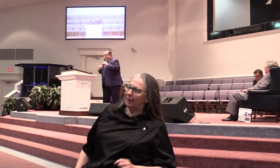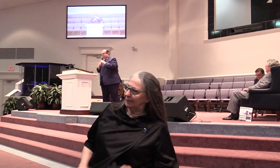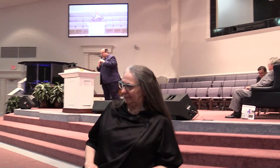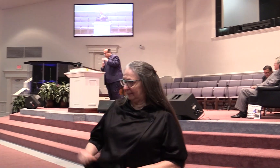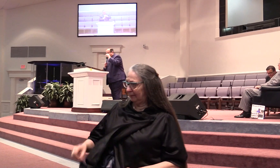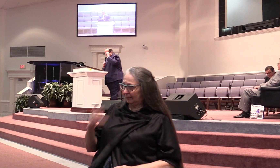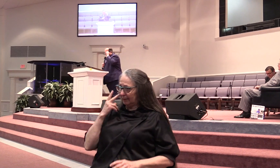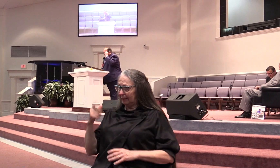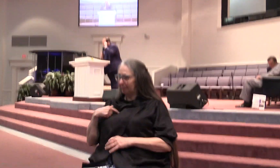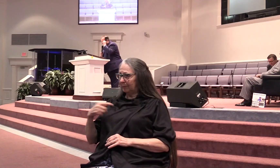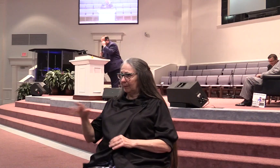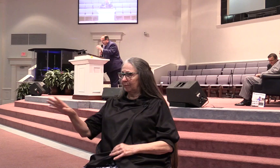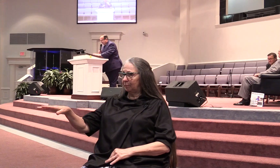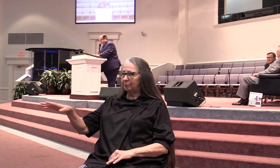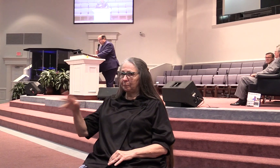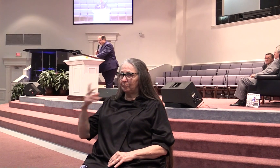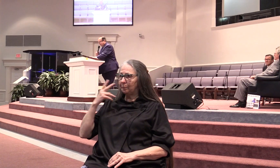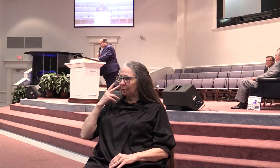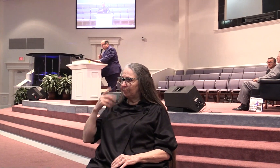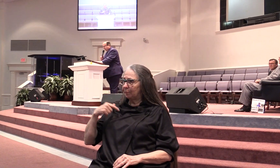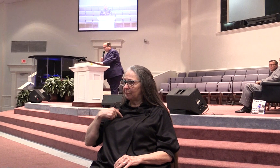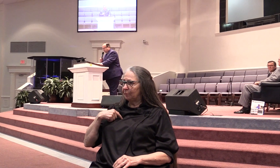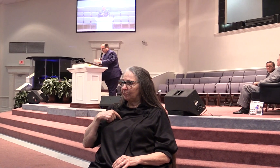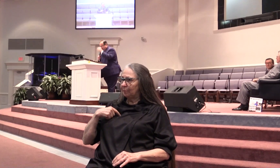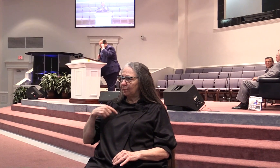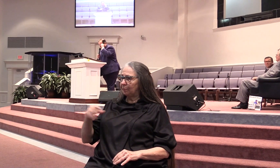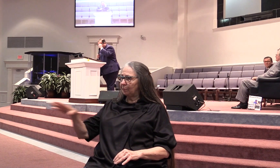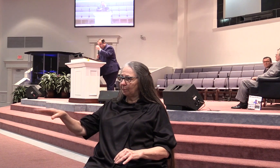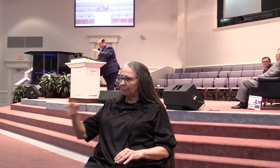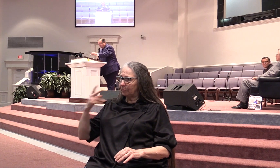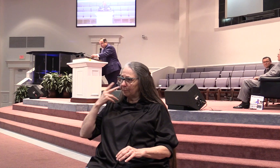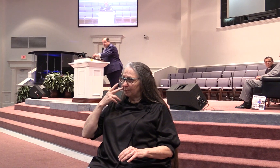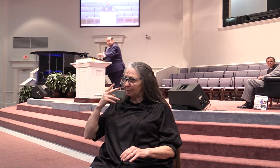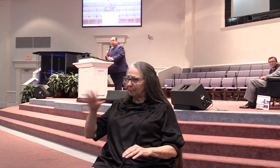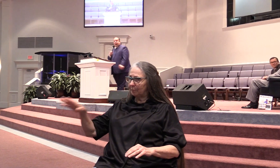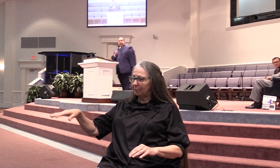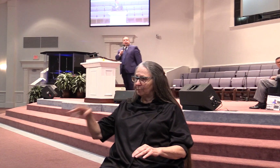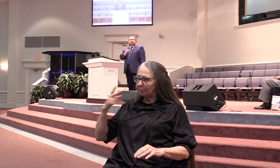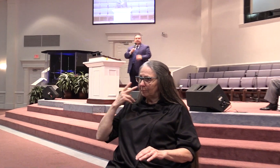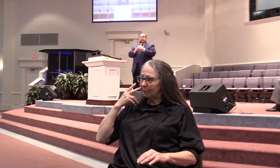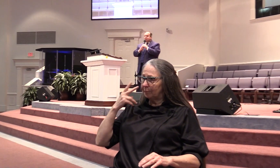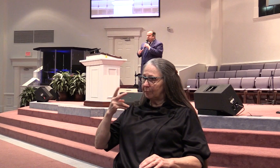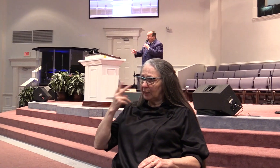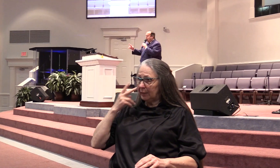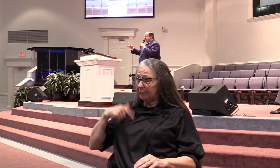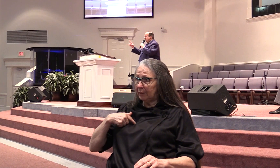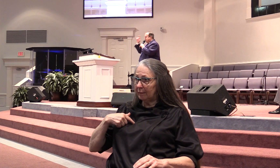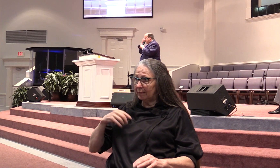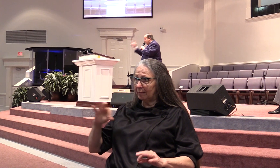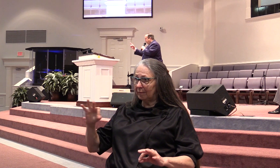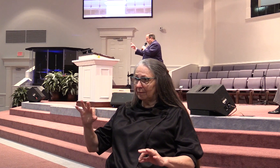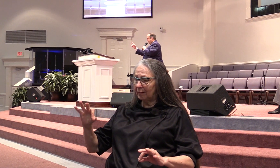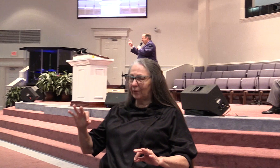you believe it too and kind of act like it, it's going to make things a little easier for me. But I'm going to start with this statement right here. There